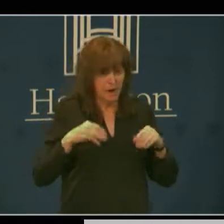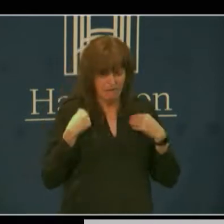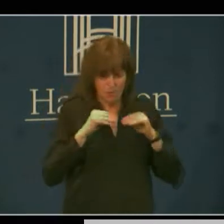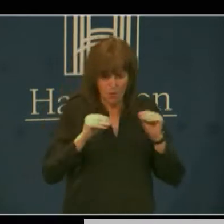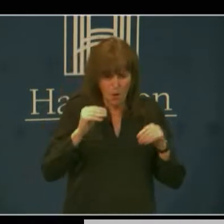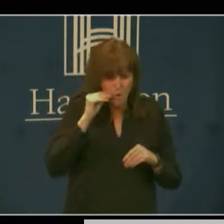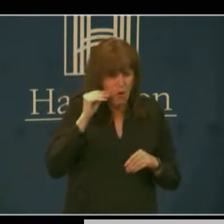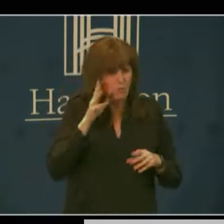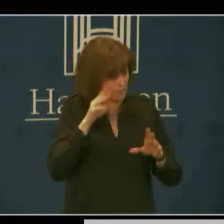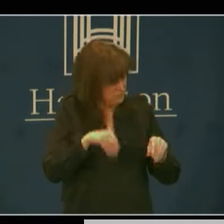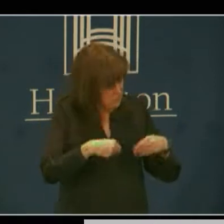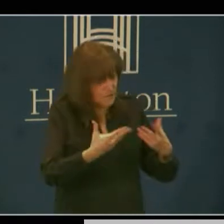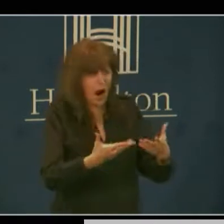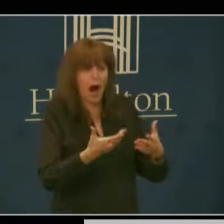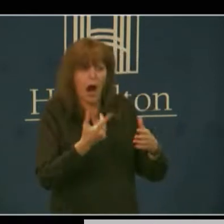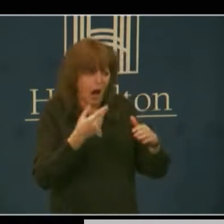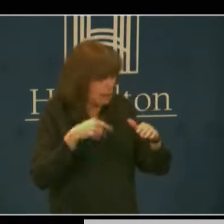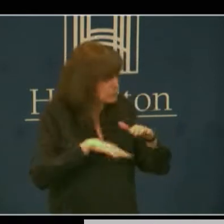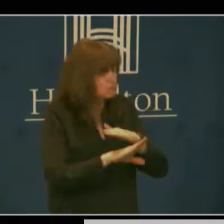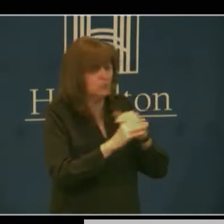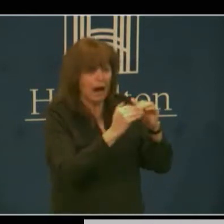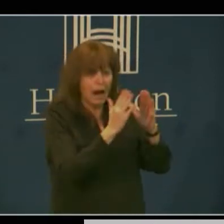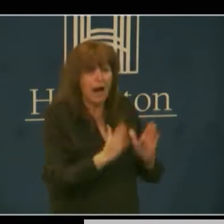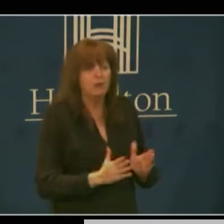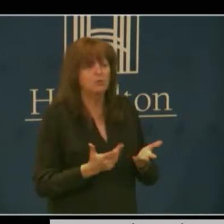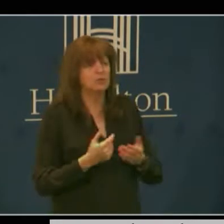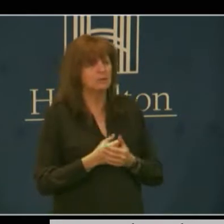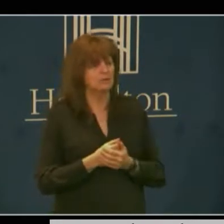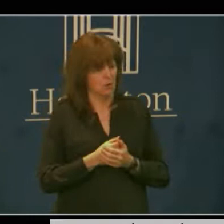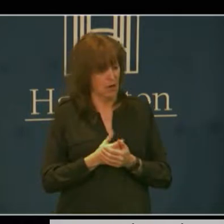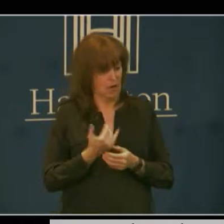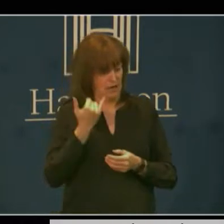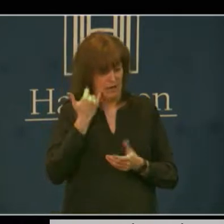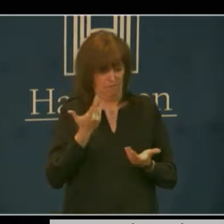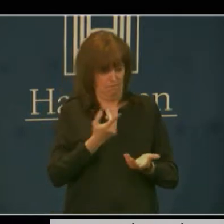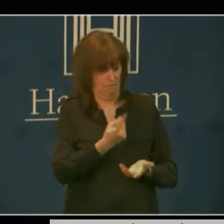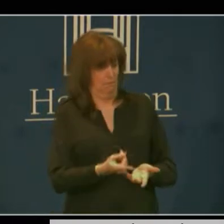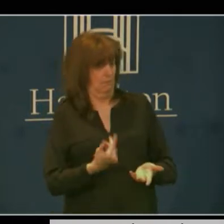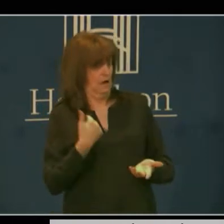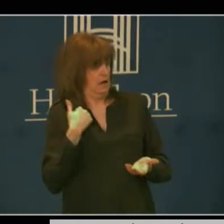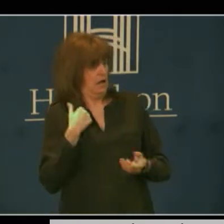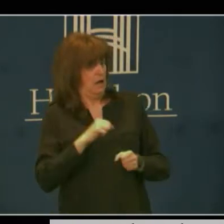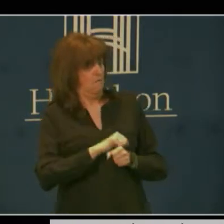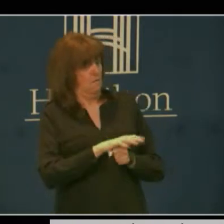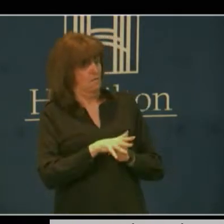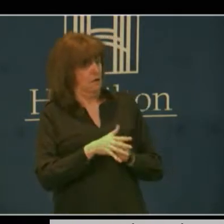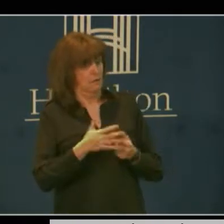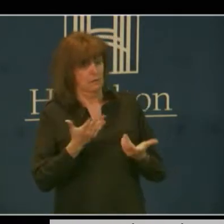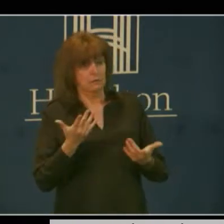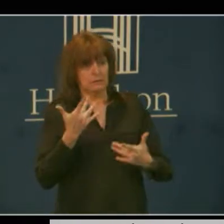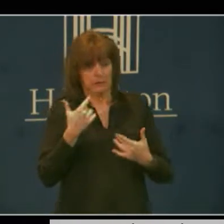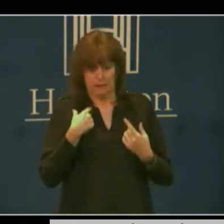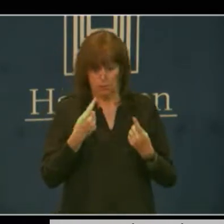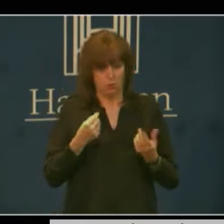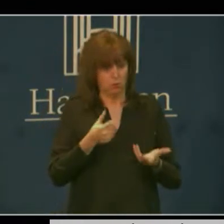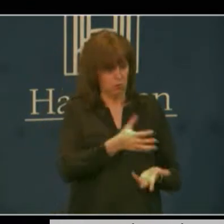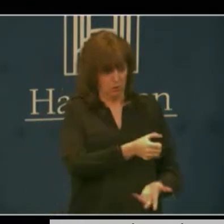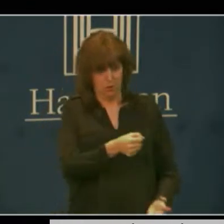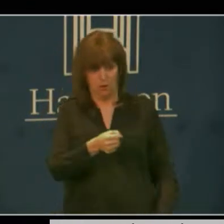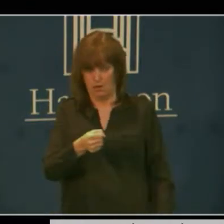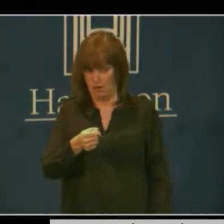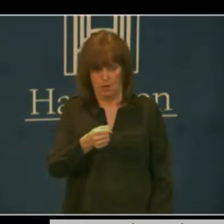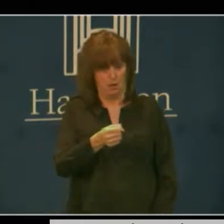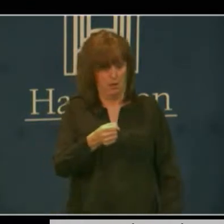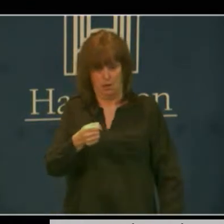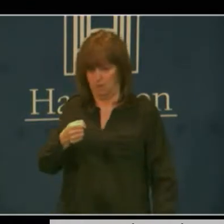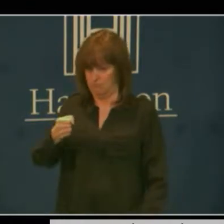for those that are impacted from the COVID-19 virus to be housed somewhere, specifically